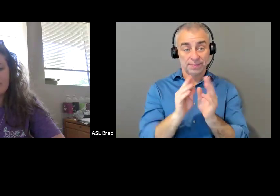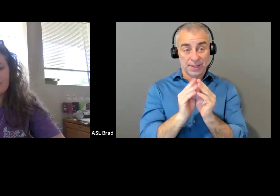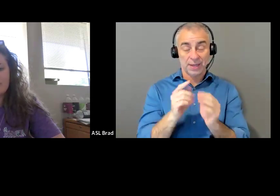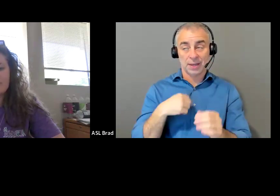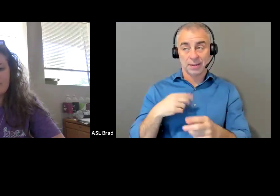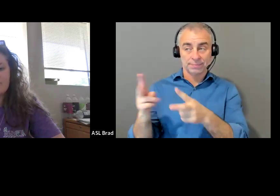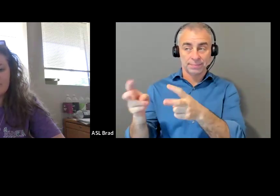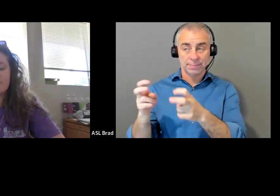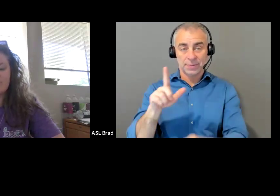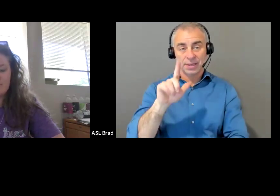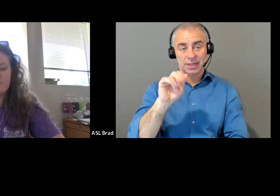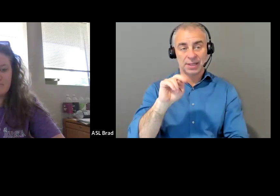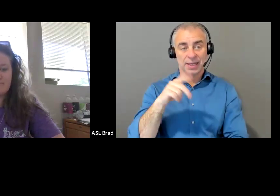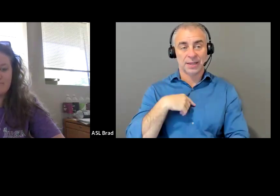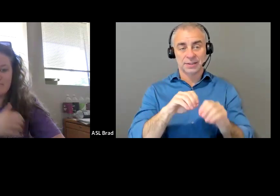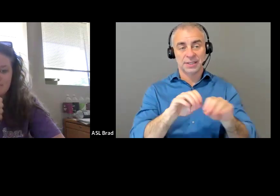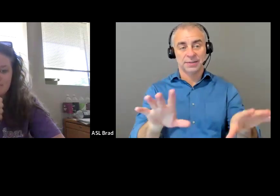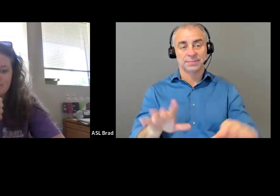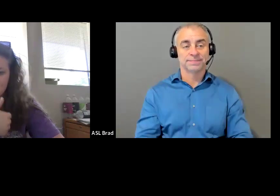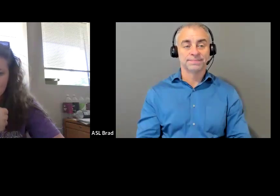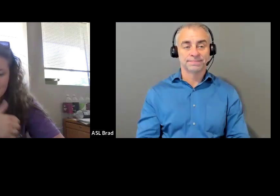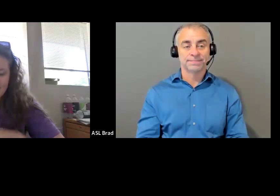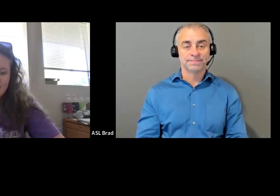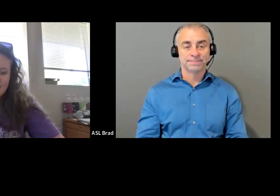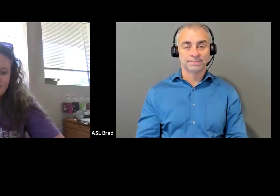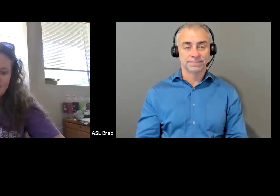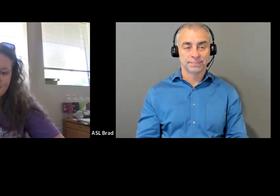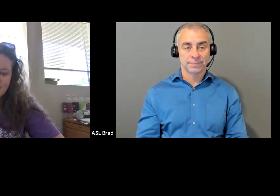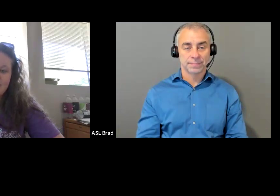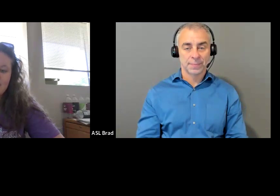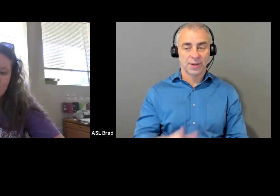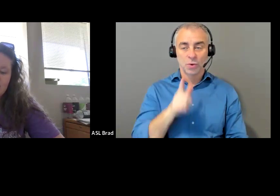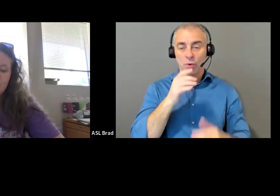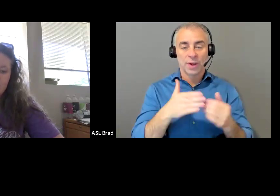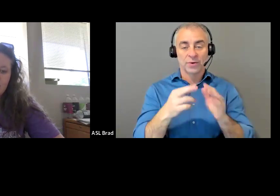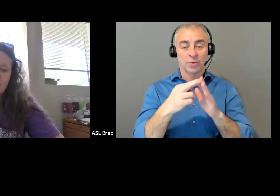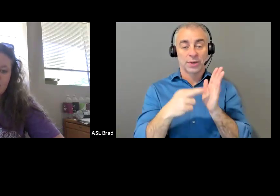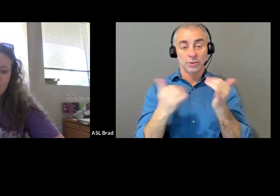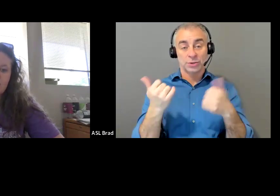that link for, those who registered for today's call.